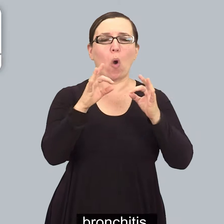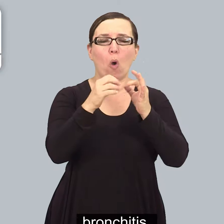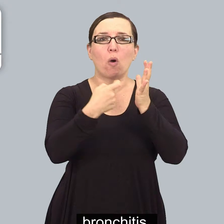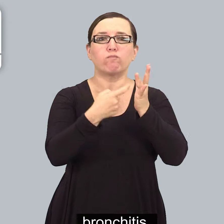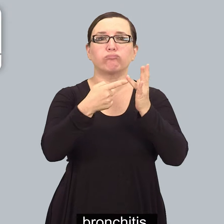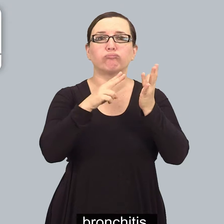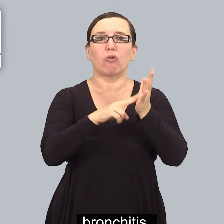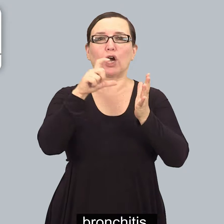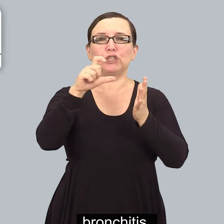bronchitis,